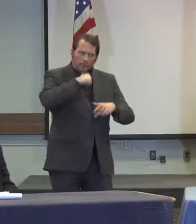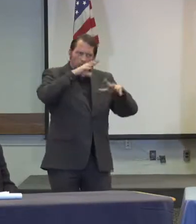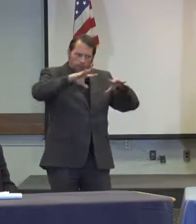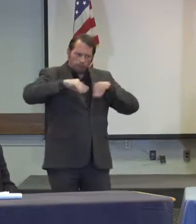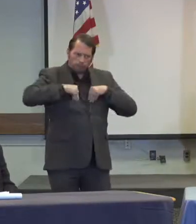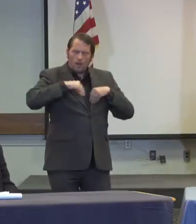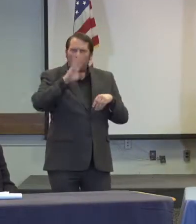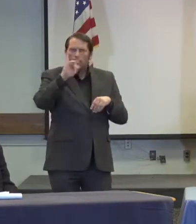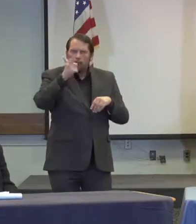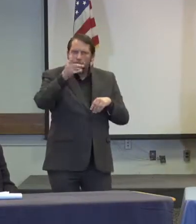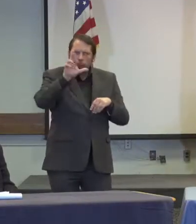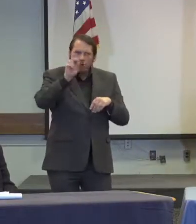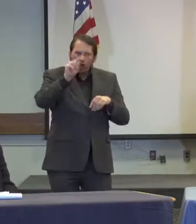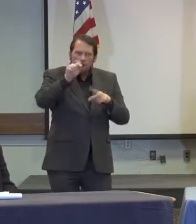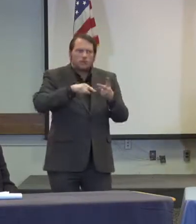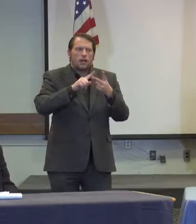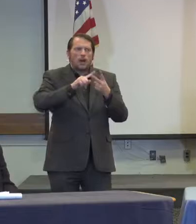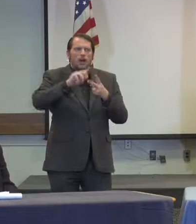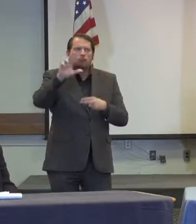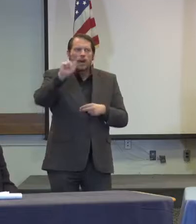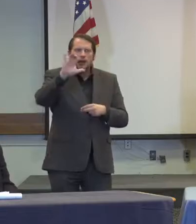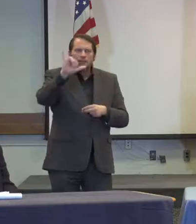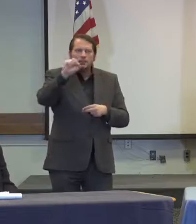against anybody, period.